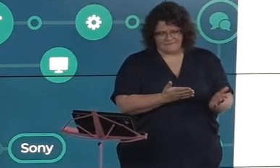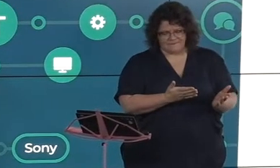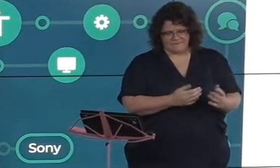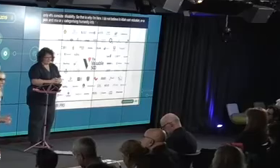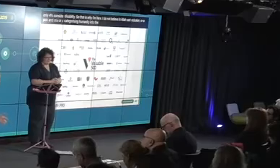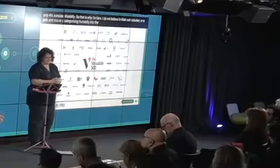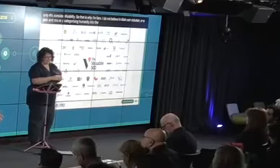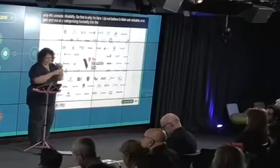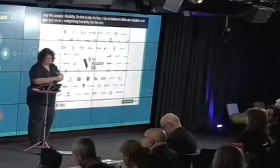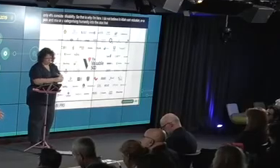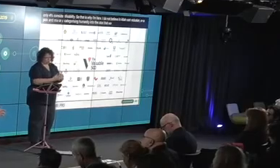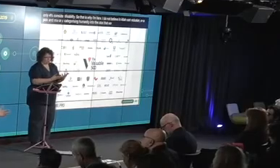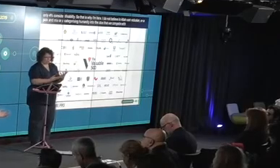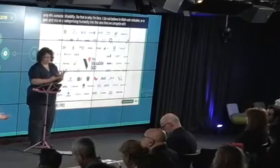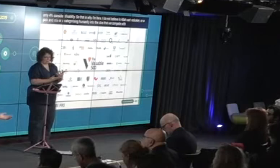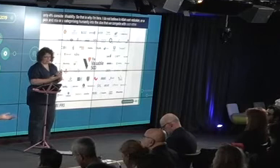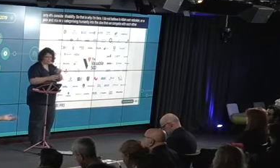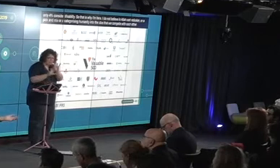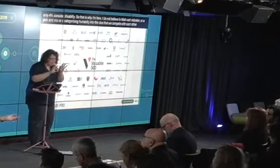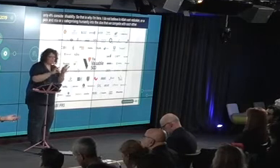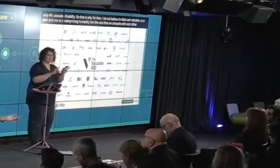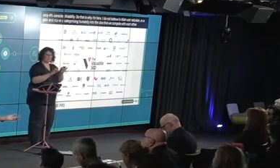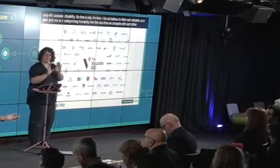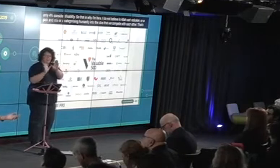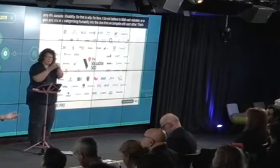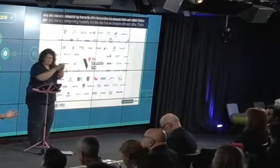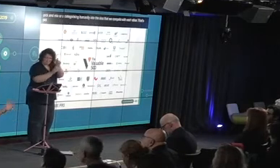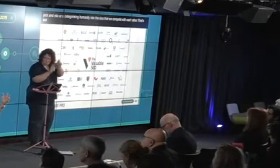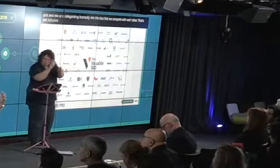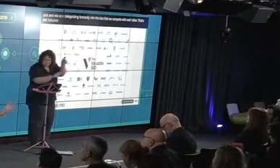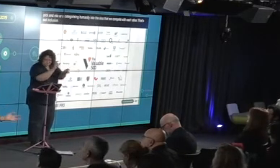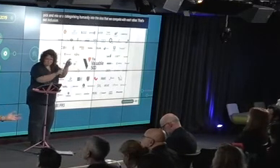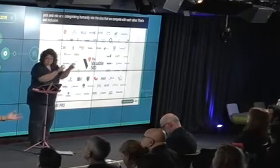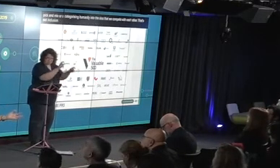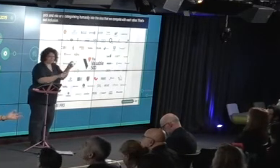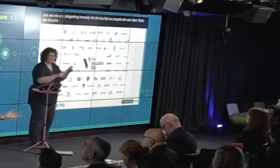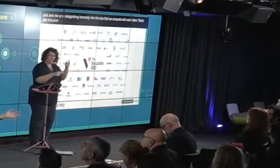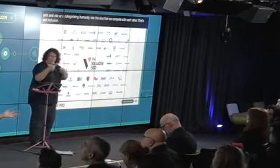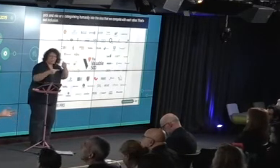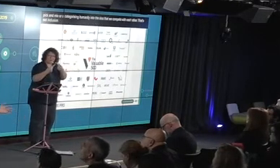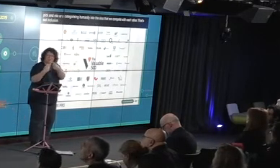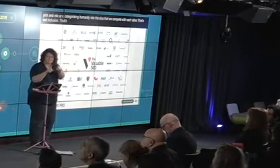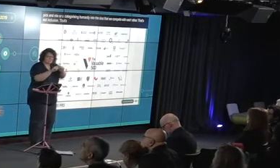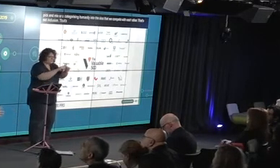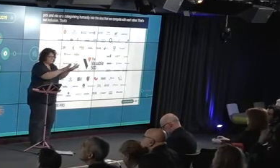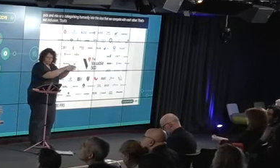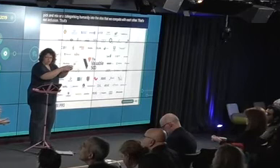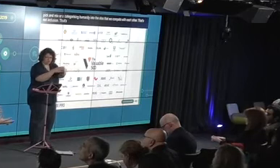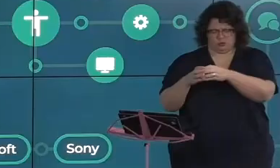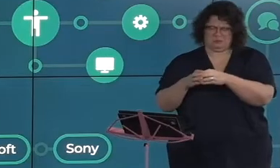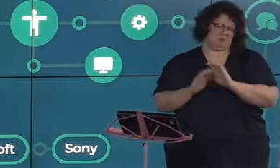with each other, because that's not inclusion. That's insane. It's